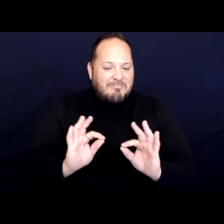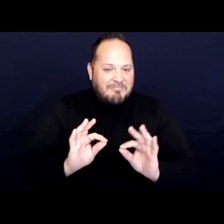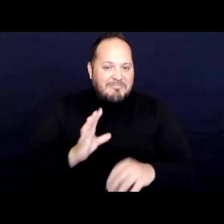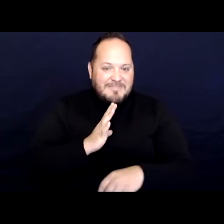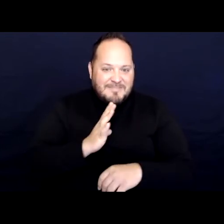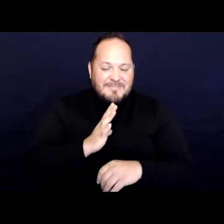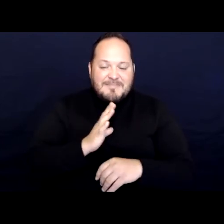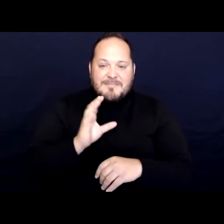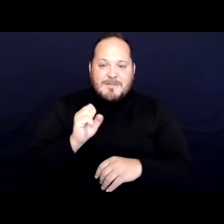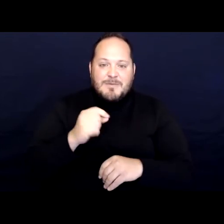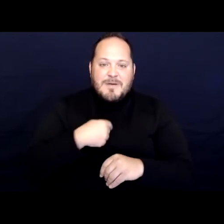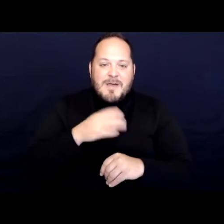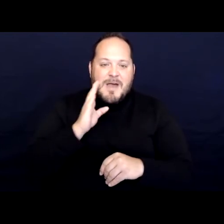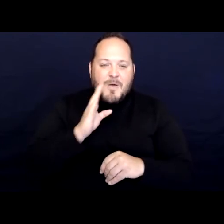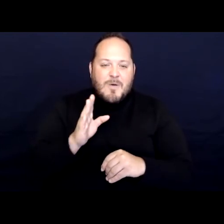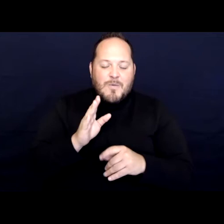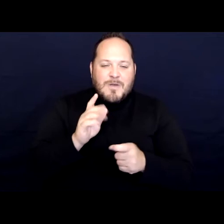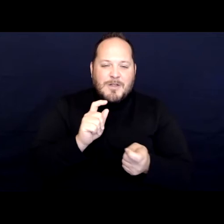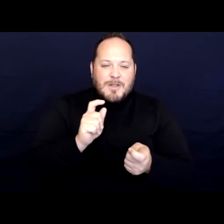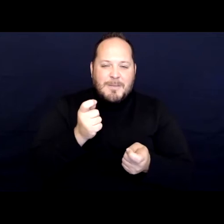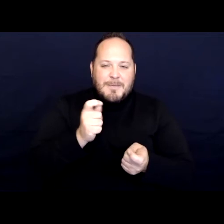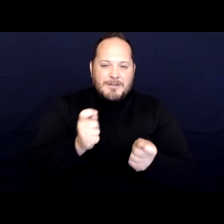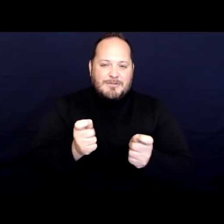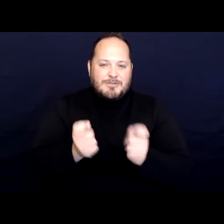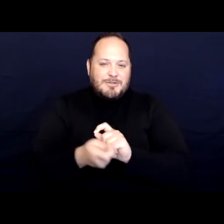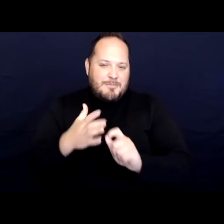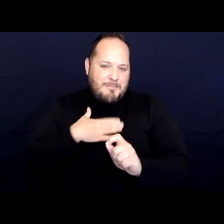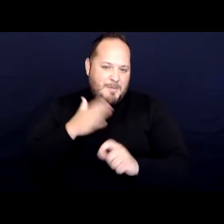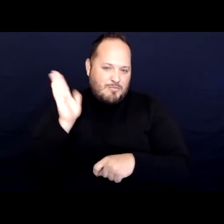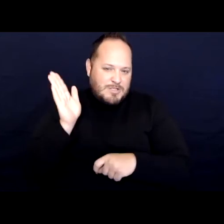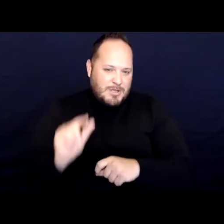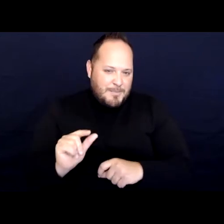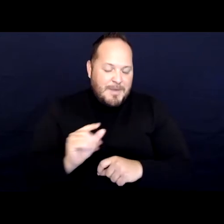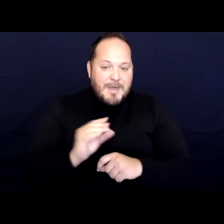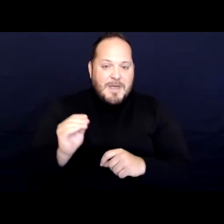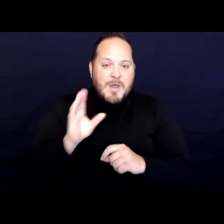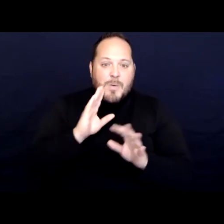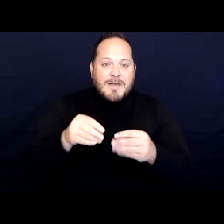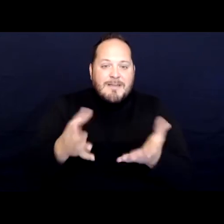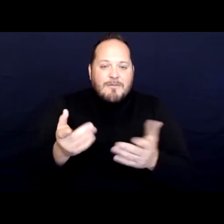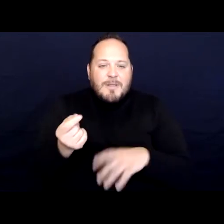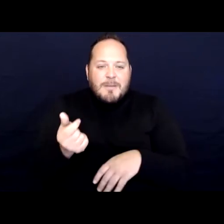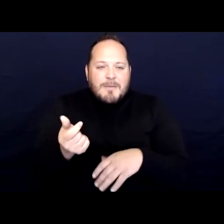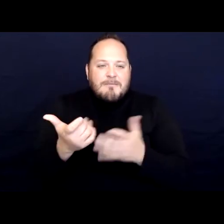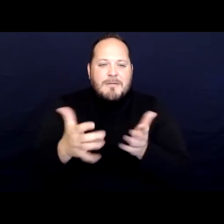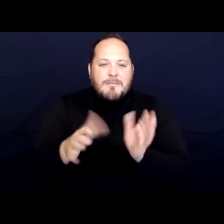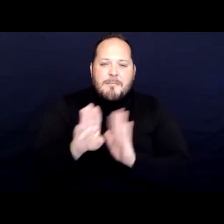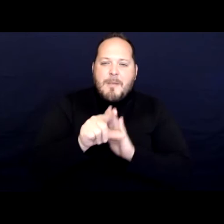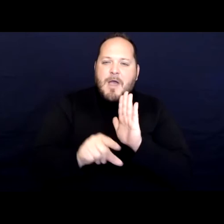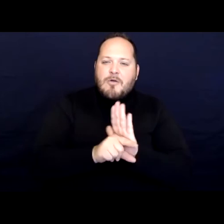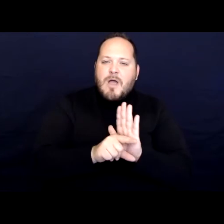gonna kind of restructure my presentation a little bit and sort of give you a little bit of a background